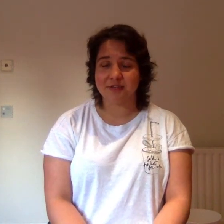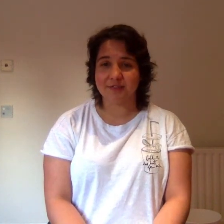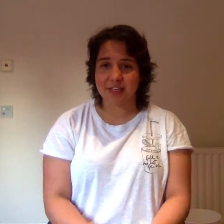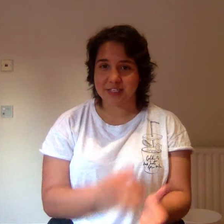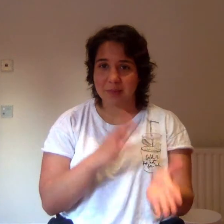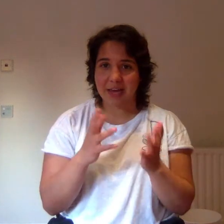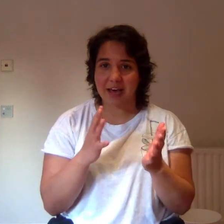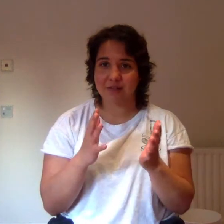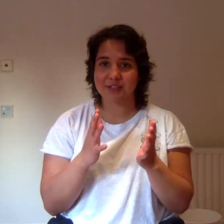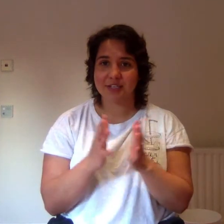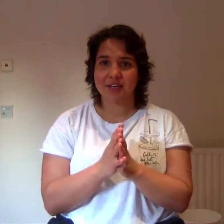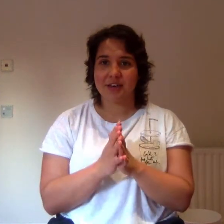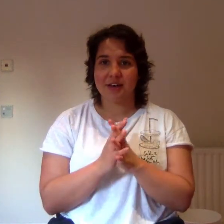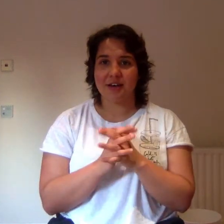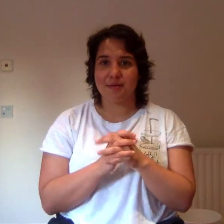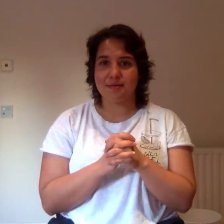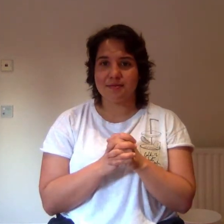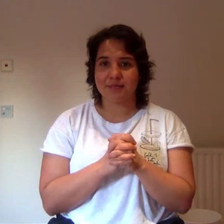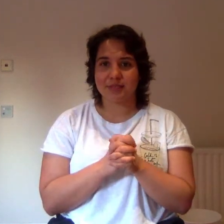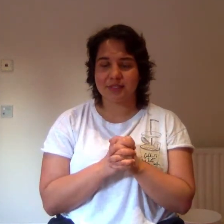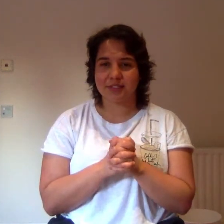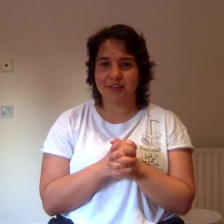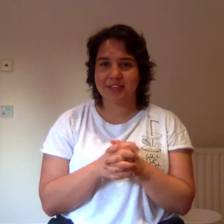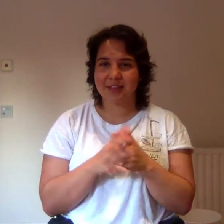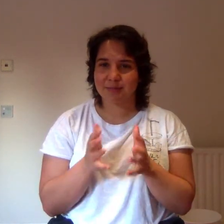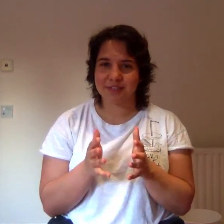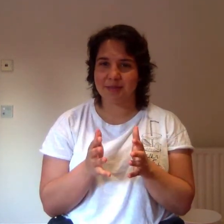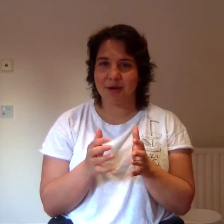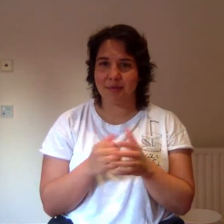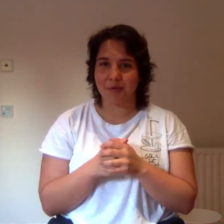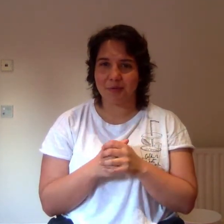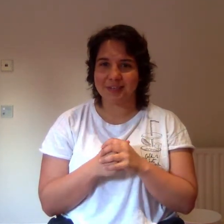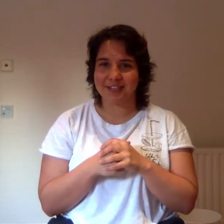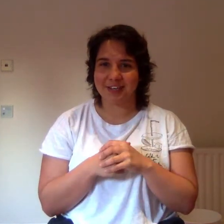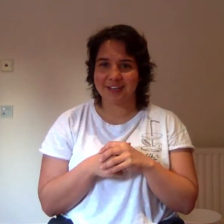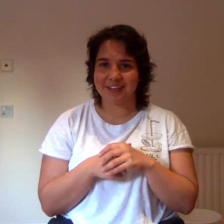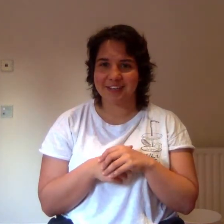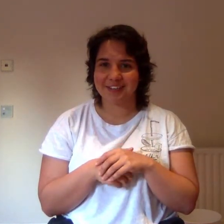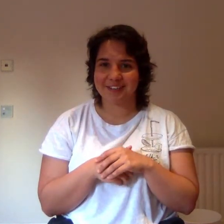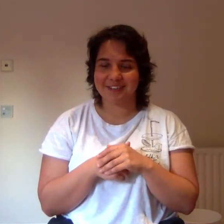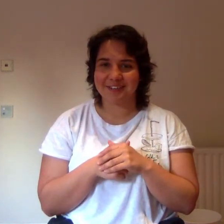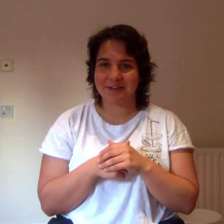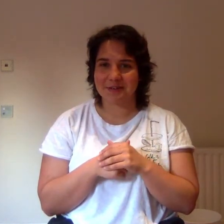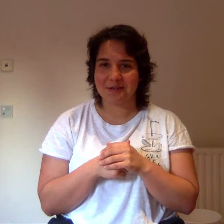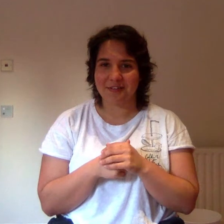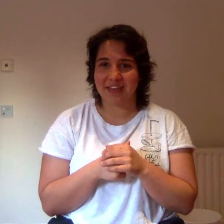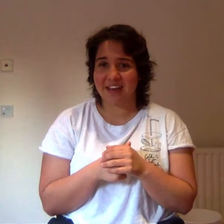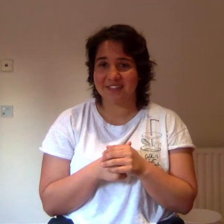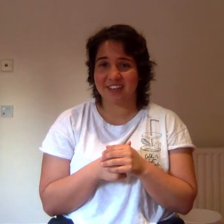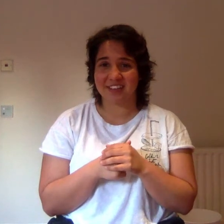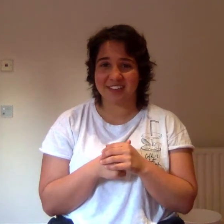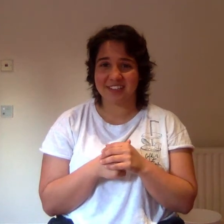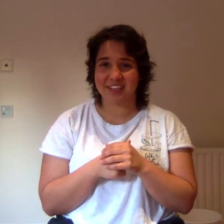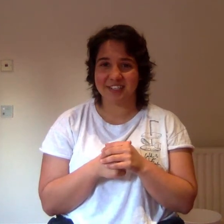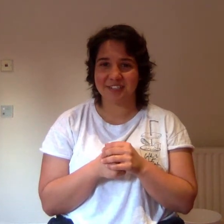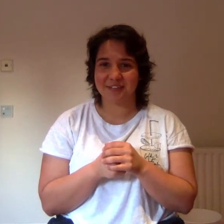finger spell it out. So things like books of the Bible, which I don't know if they have signs / don't